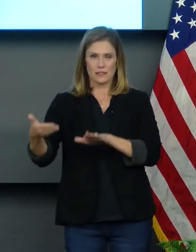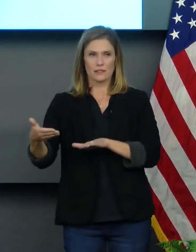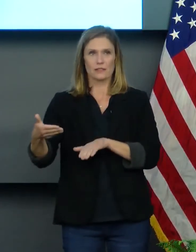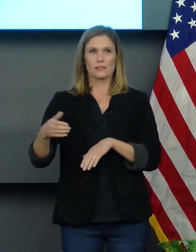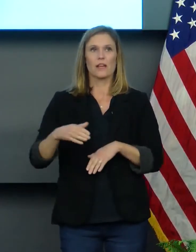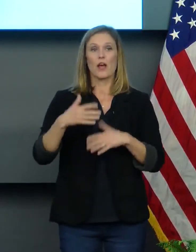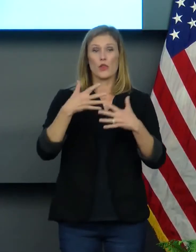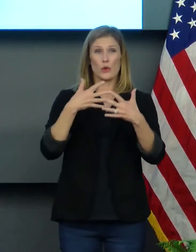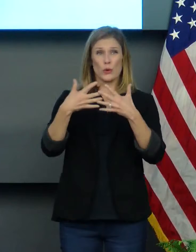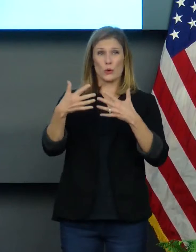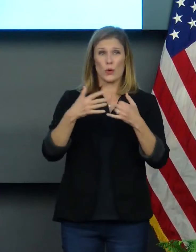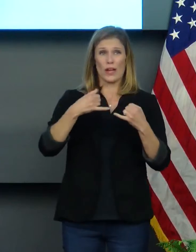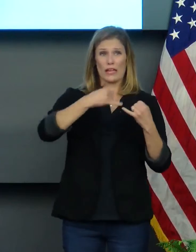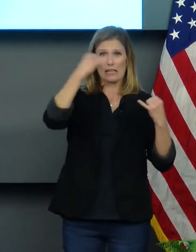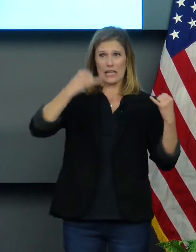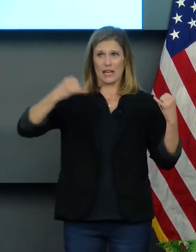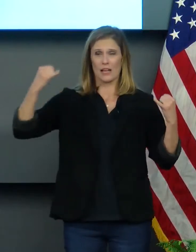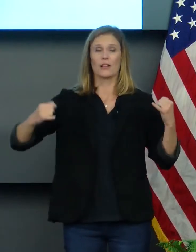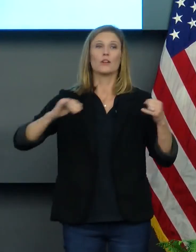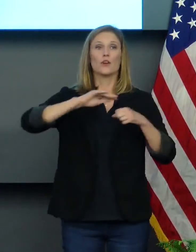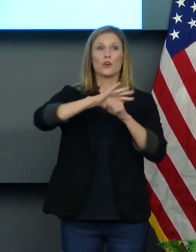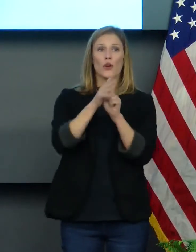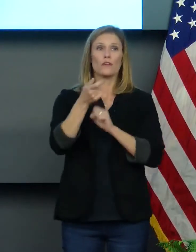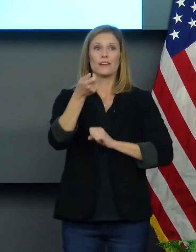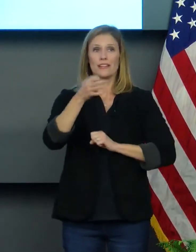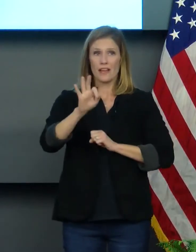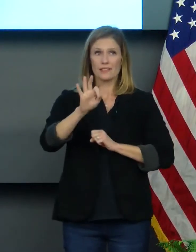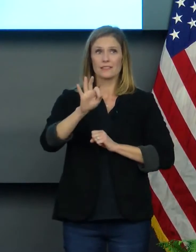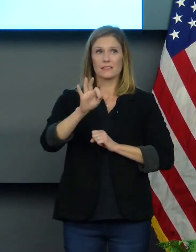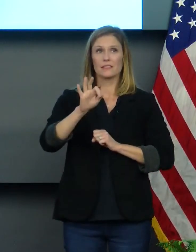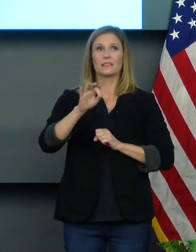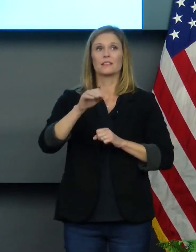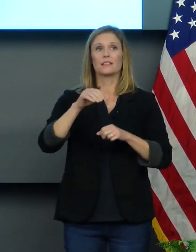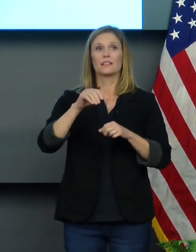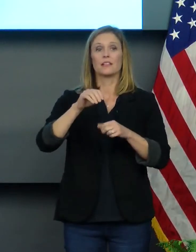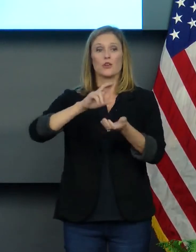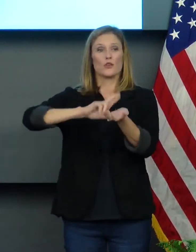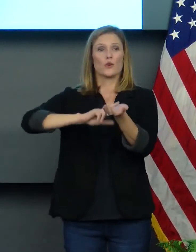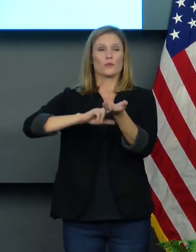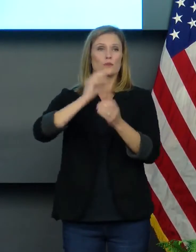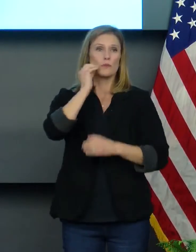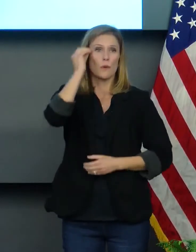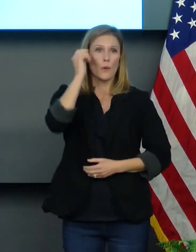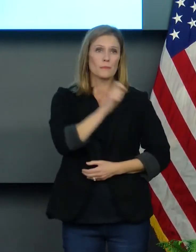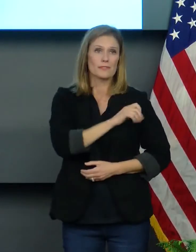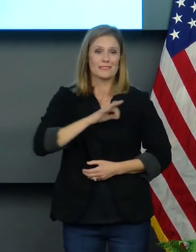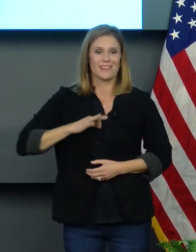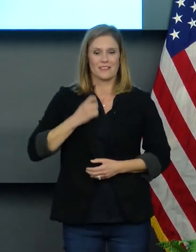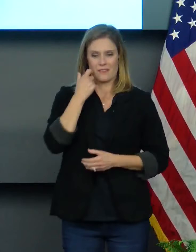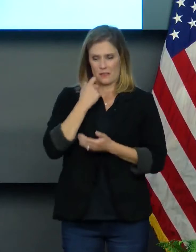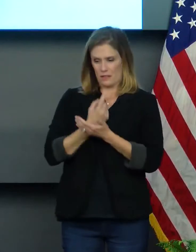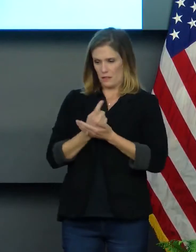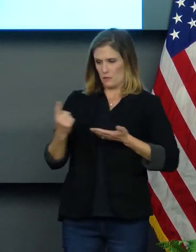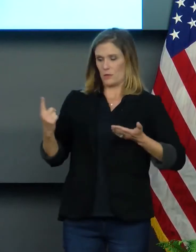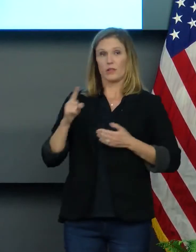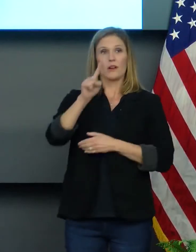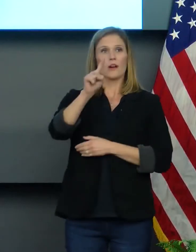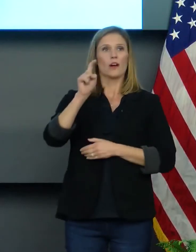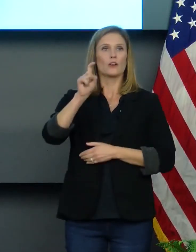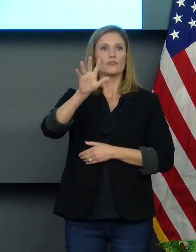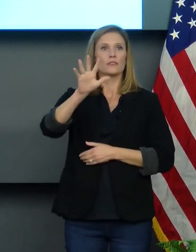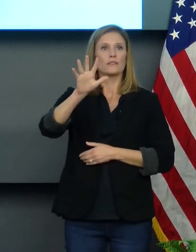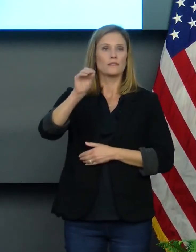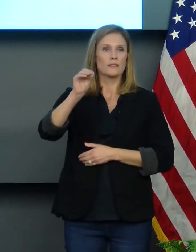represents the number of new COVID-19 cases amongst nursing home staff. This past week, we had